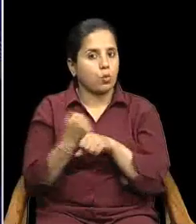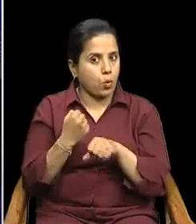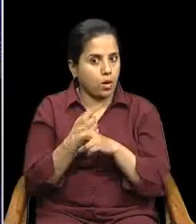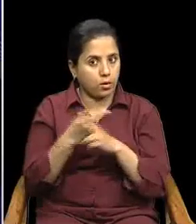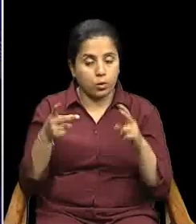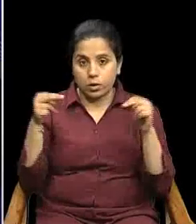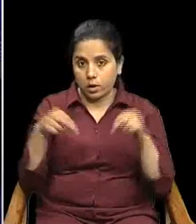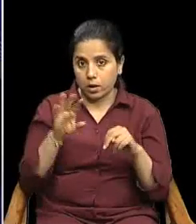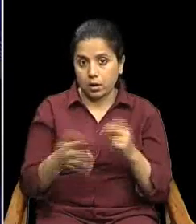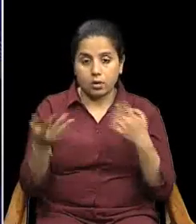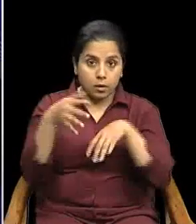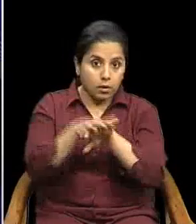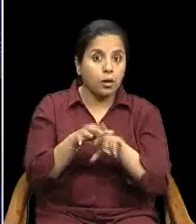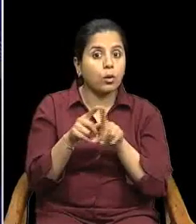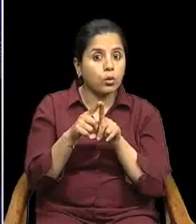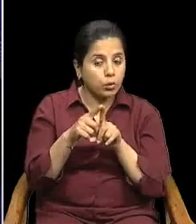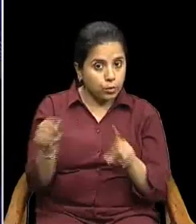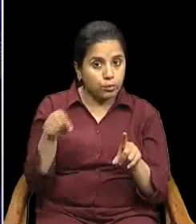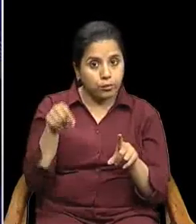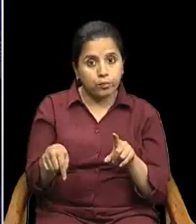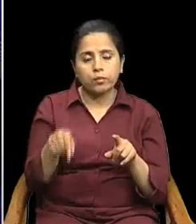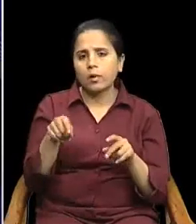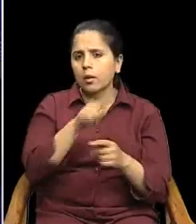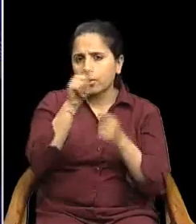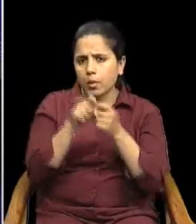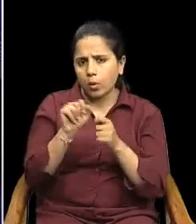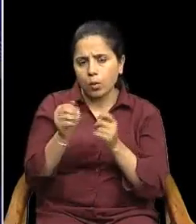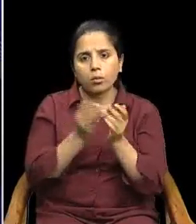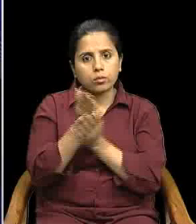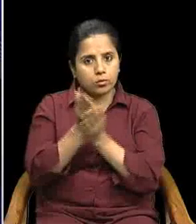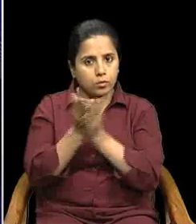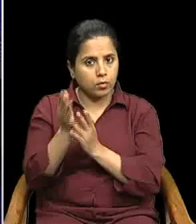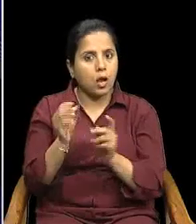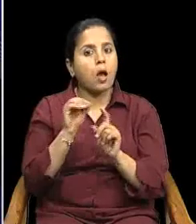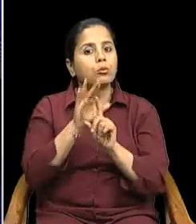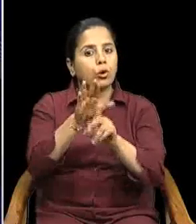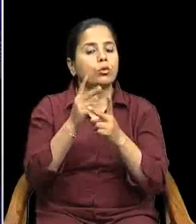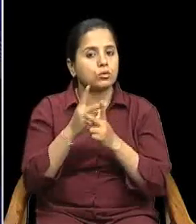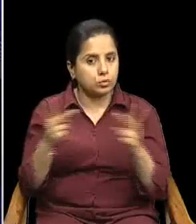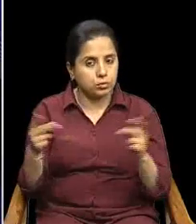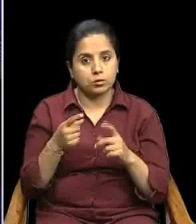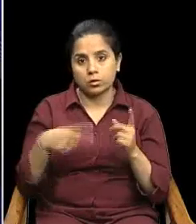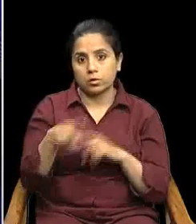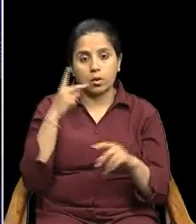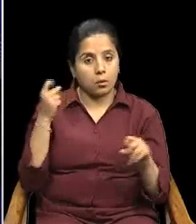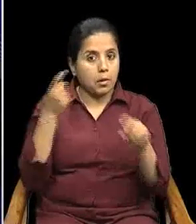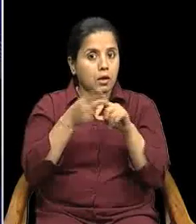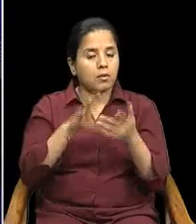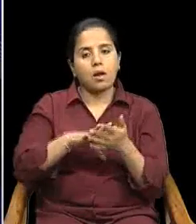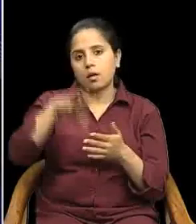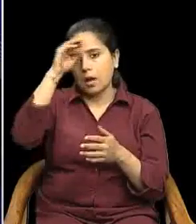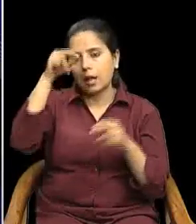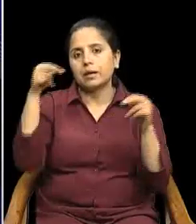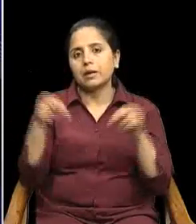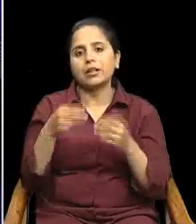requires the implementation of the specific pedagogical approaches that cater to the learning needs